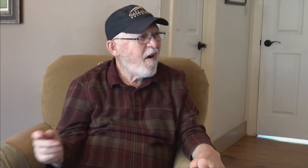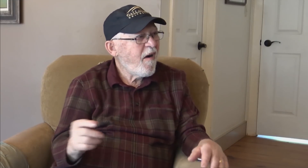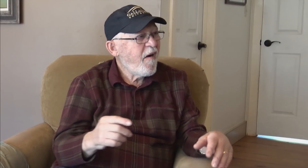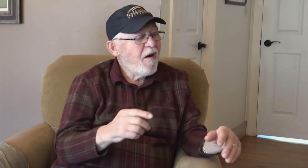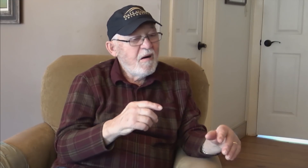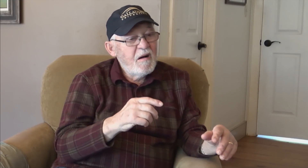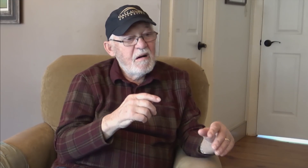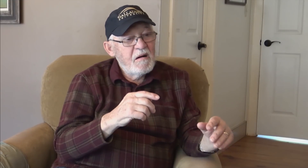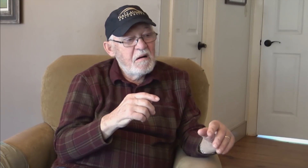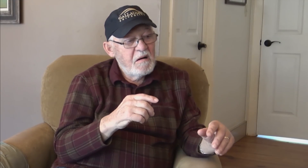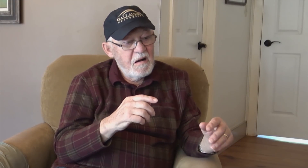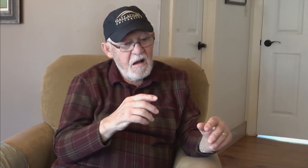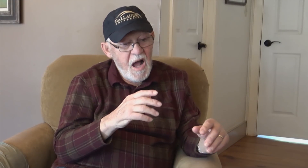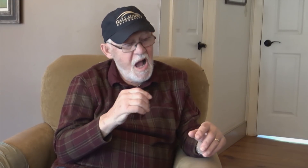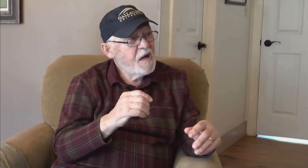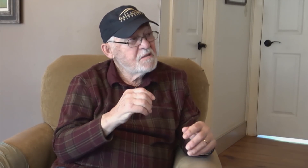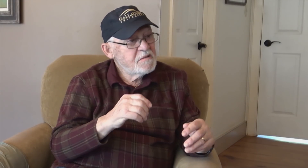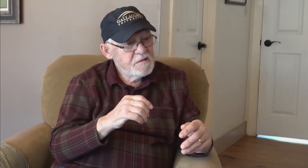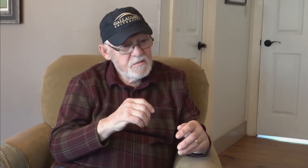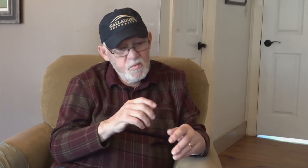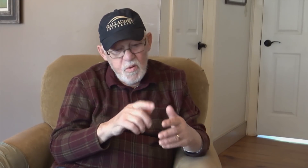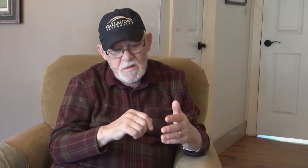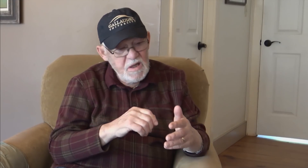but I was approached and asked to write this book.